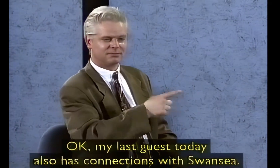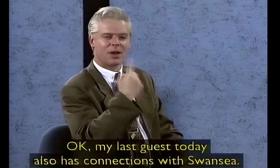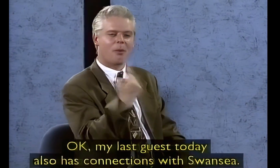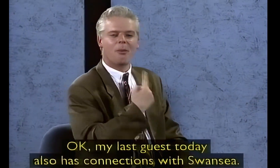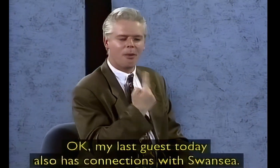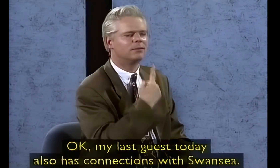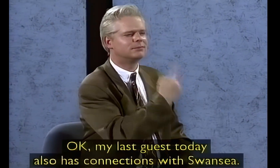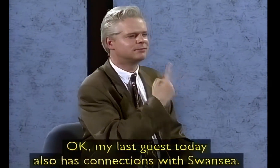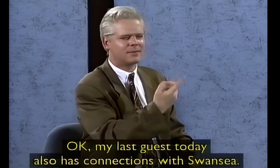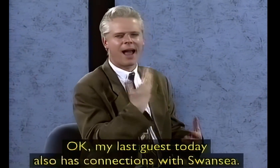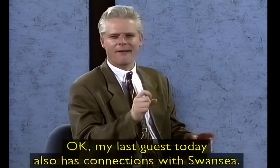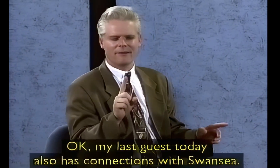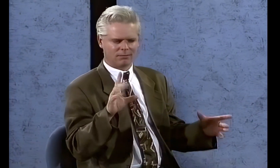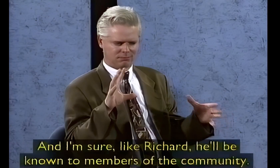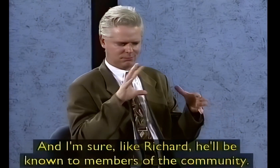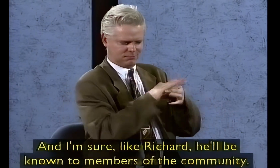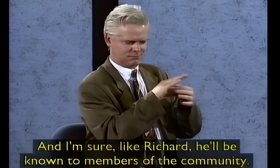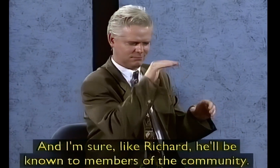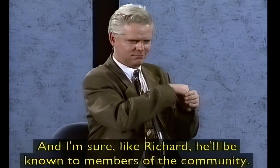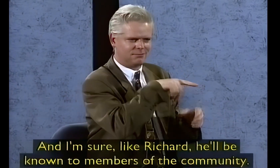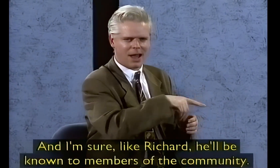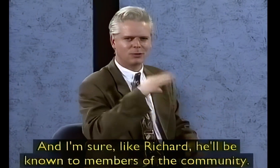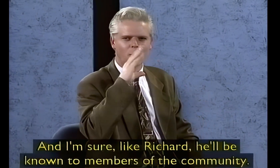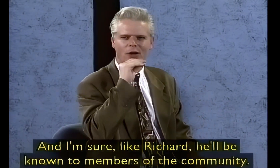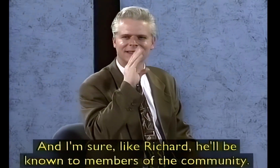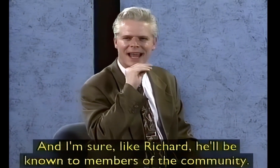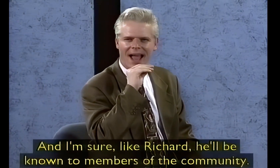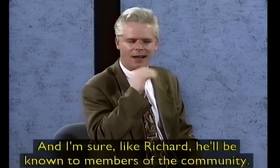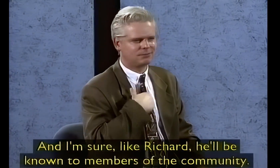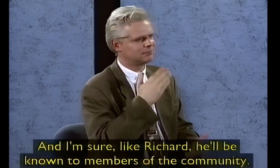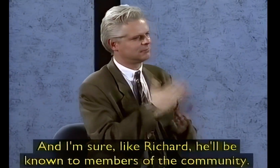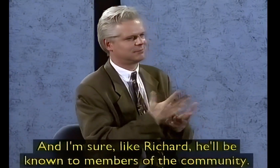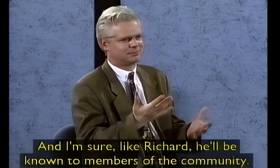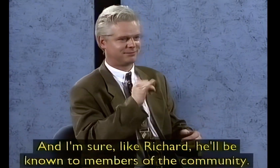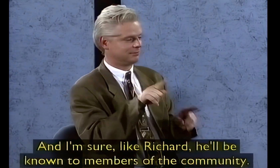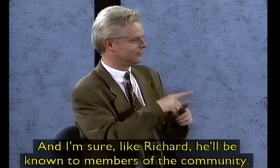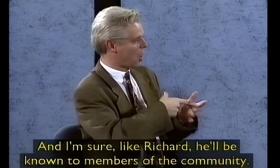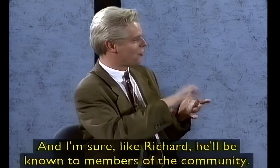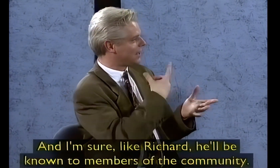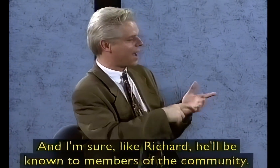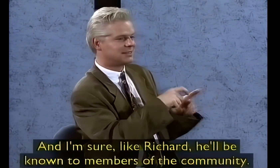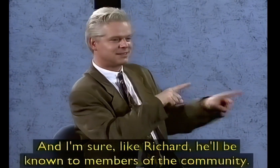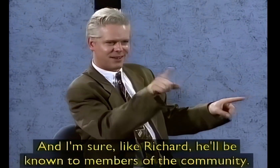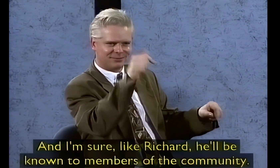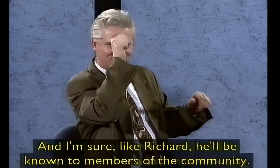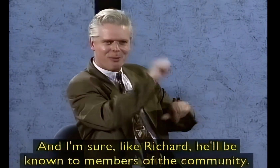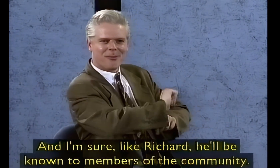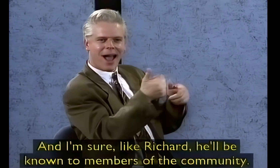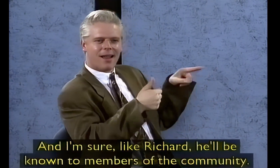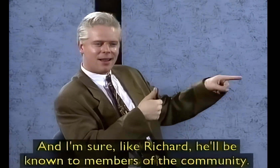Okay, my last guest today also has connections with Swansea, and I'm sure, like Richard,